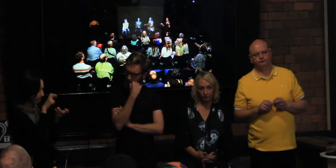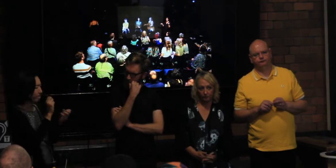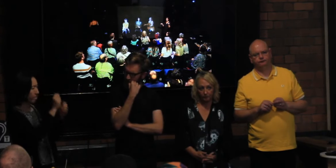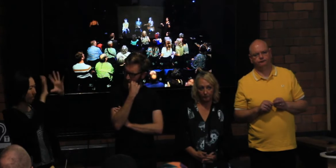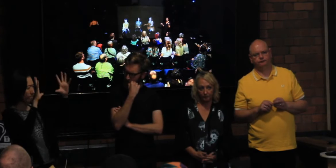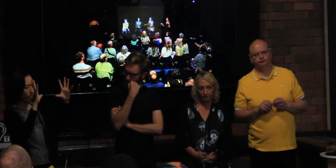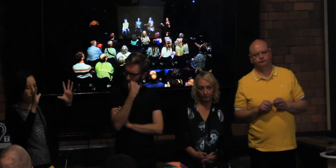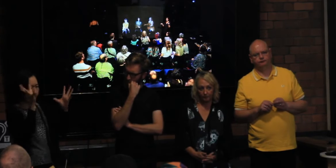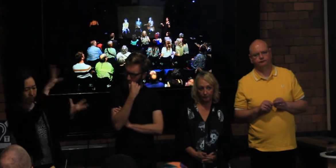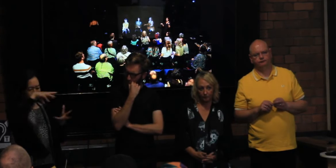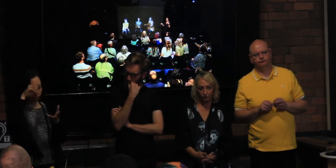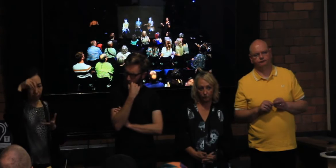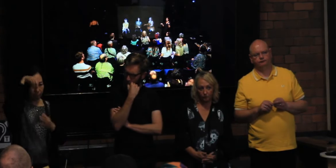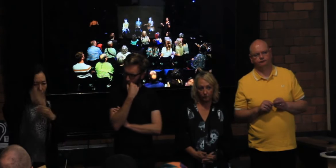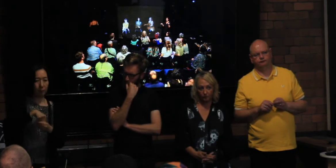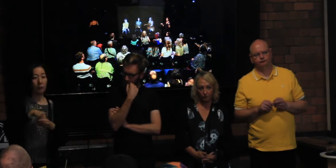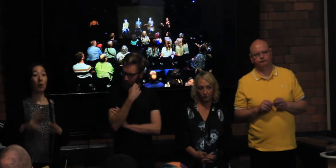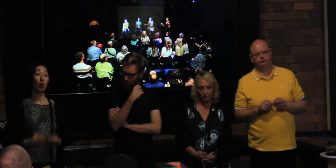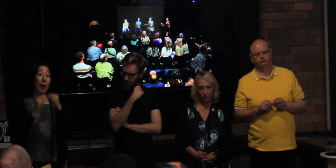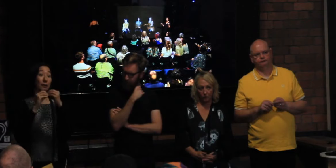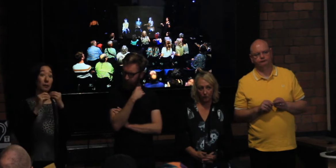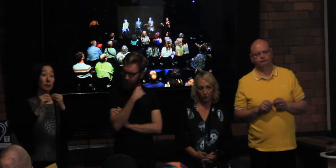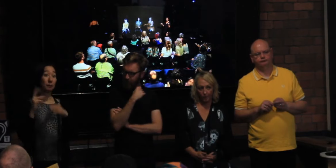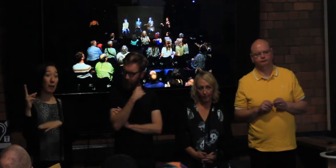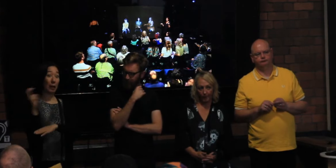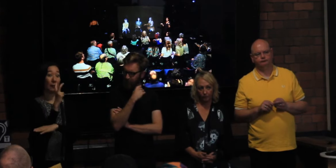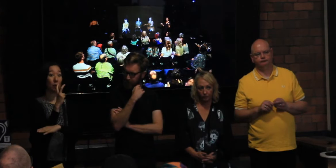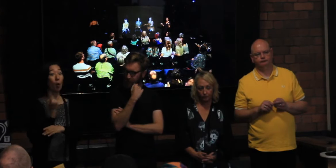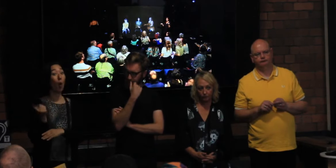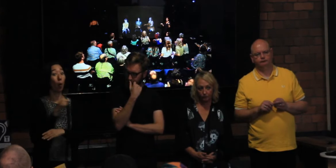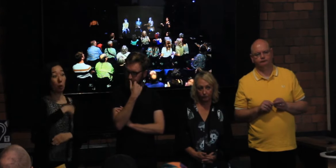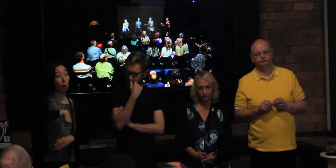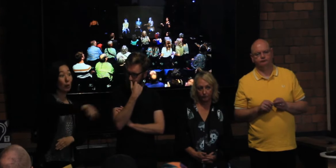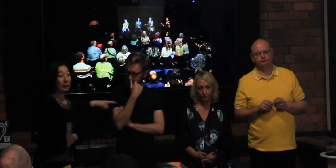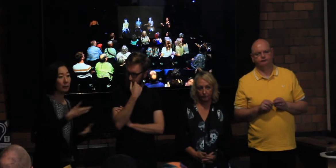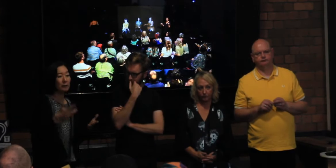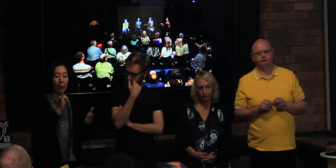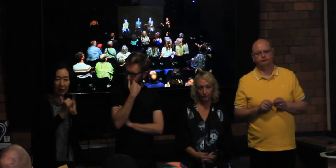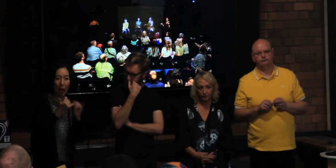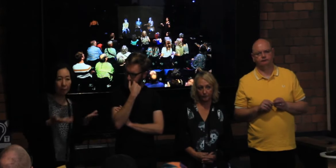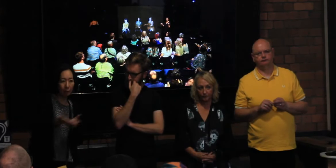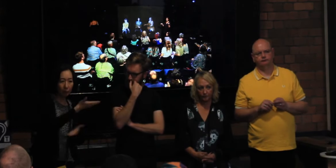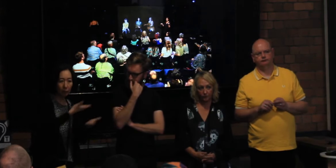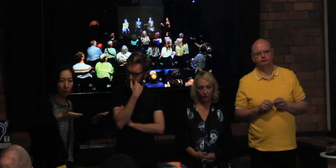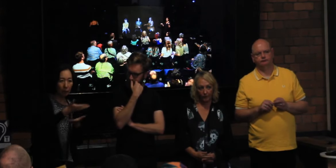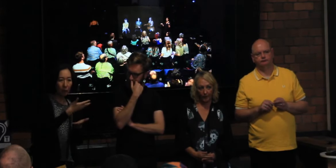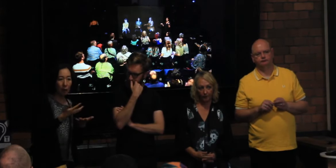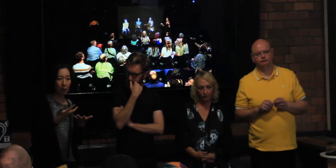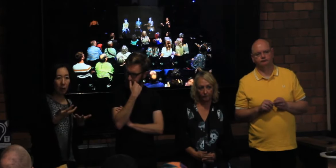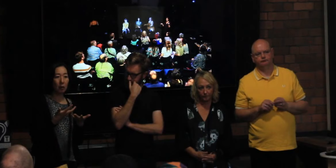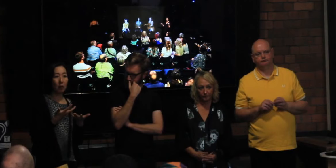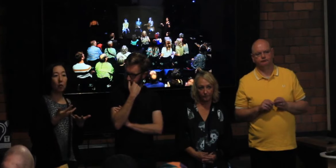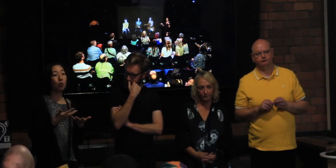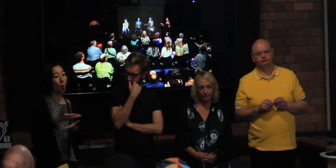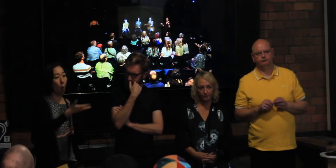I wanted and how he was able to go, okay, I can turn that into some animation. Sometimes there